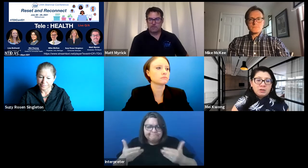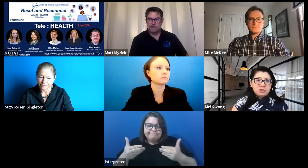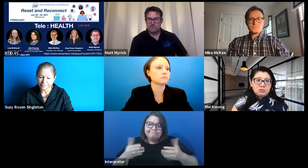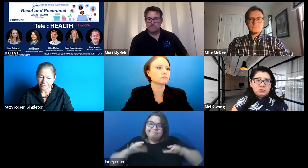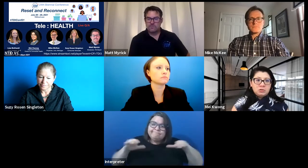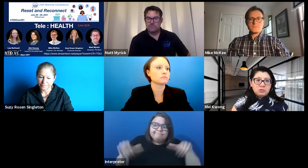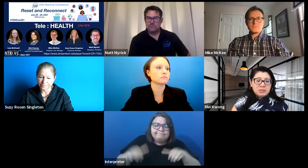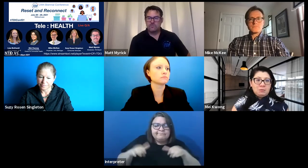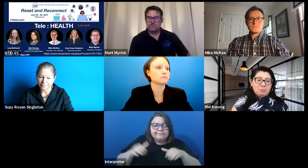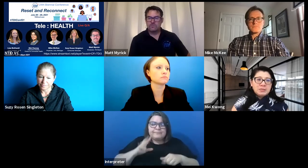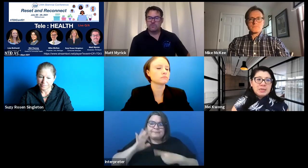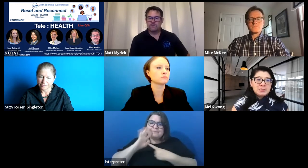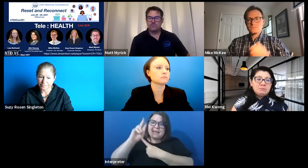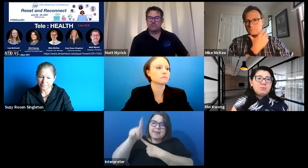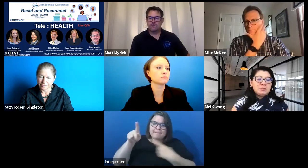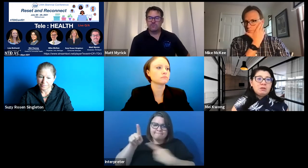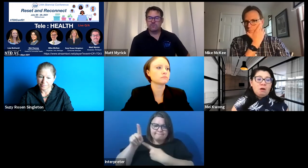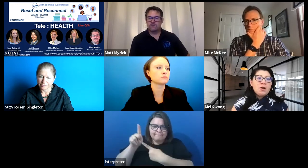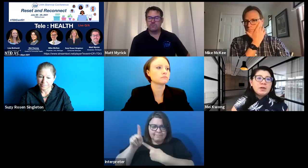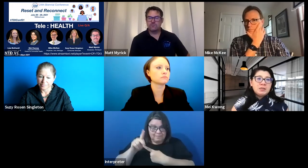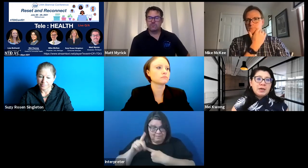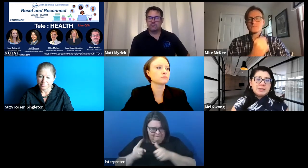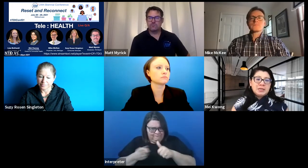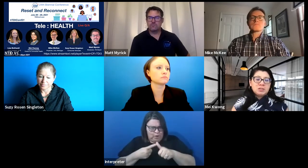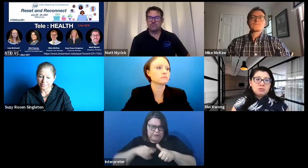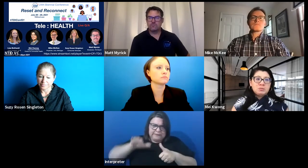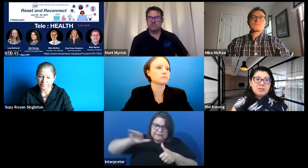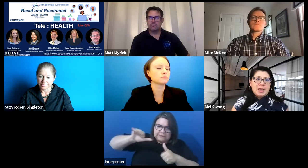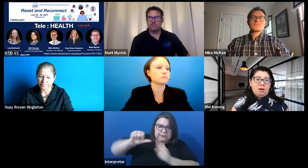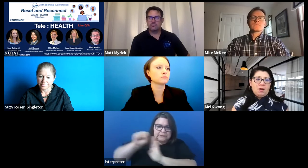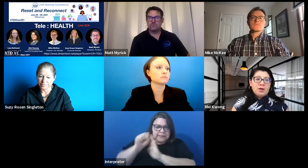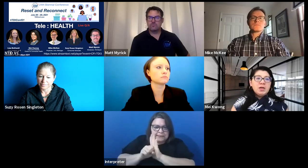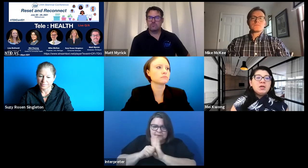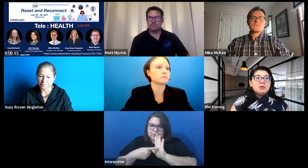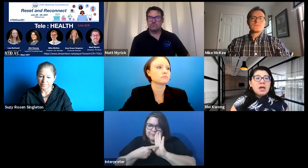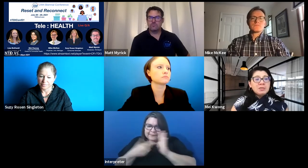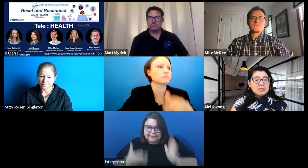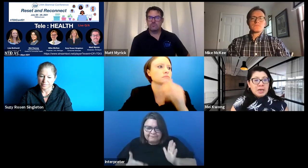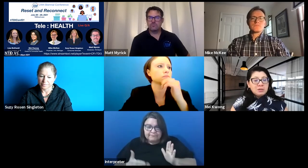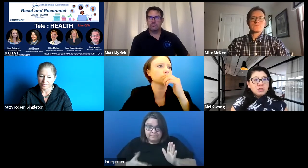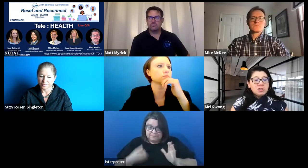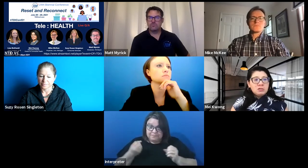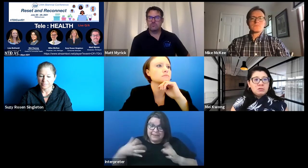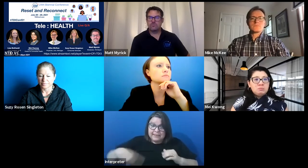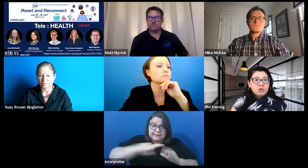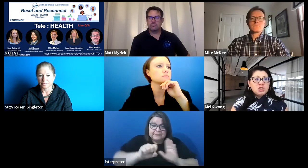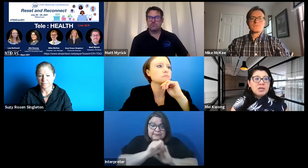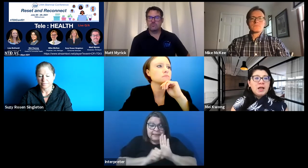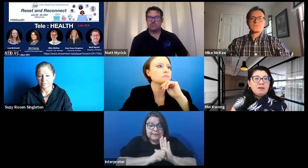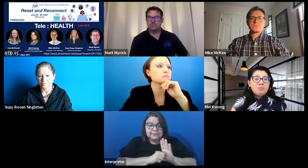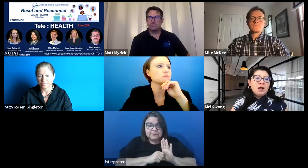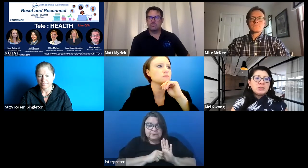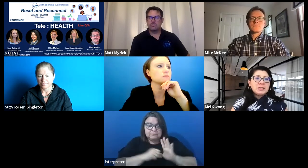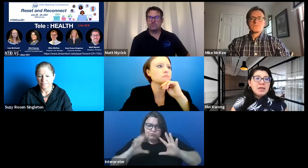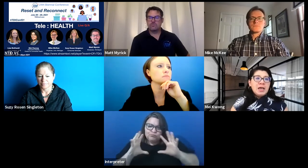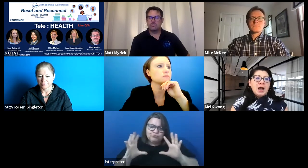always talk to your state representative, but there are in a lot of states groups that are coming together to push